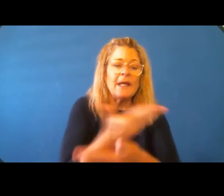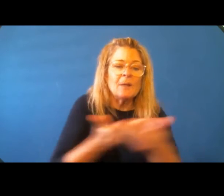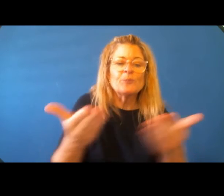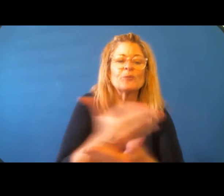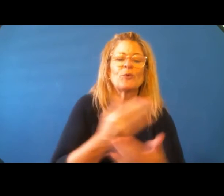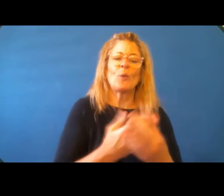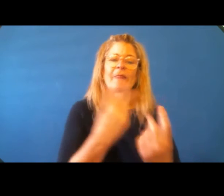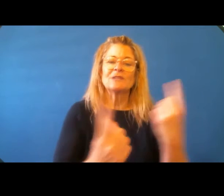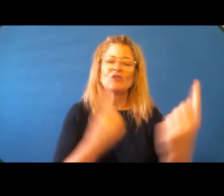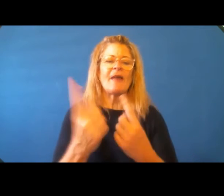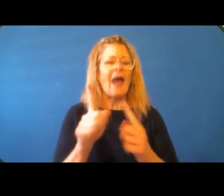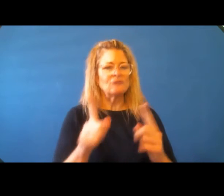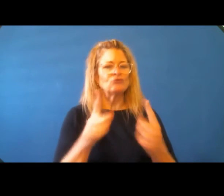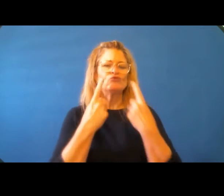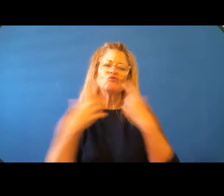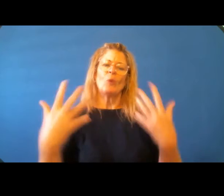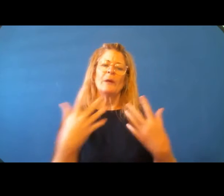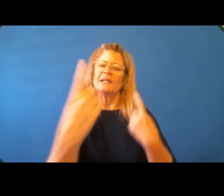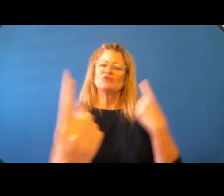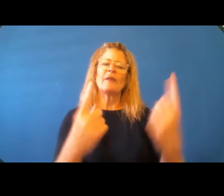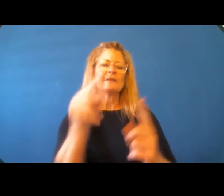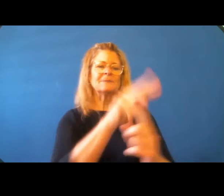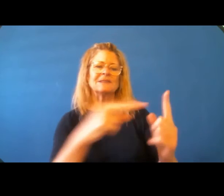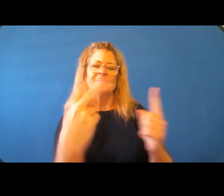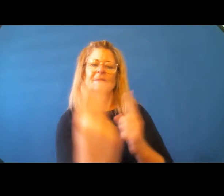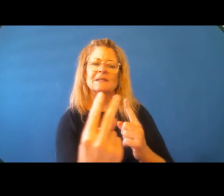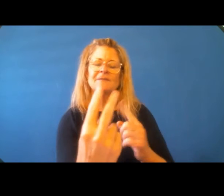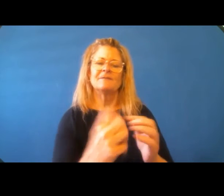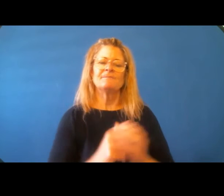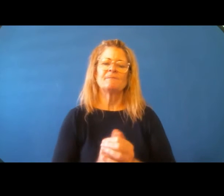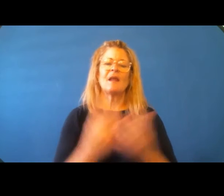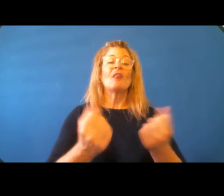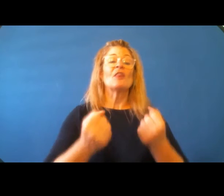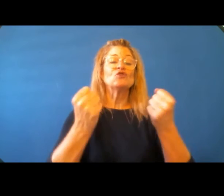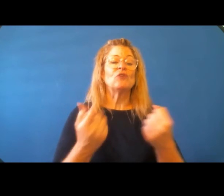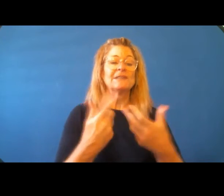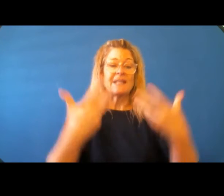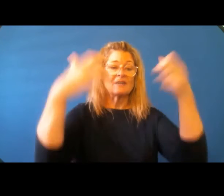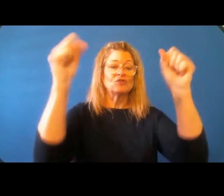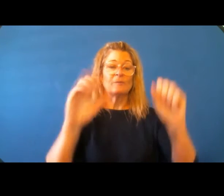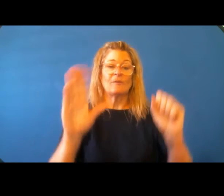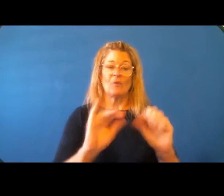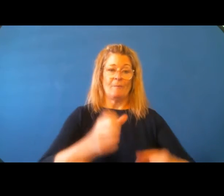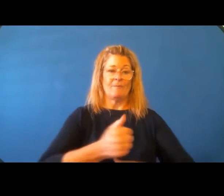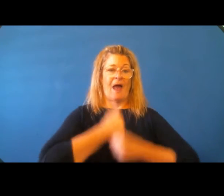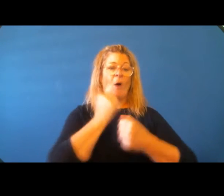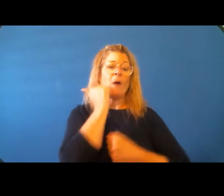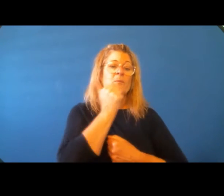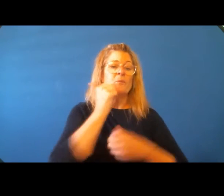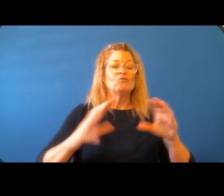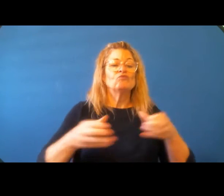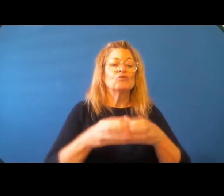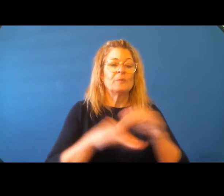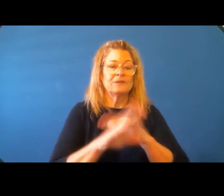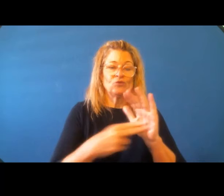perspectives. The strengths and achievements of Aotearoa-New Zealand have been born out of the richness of diversity